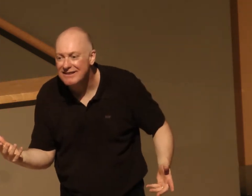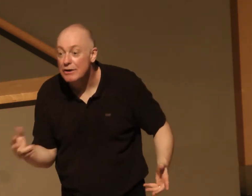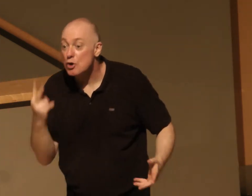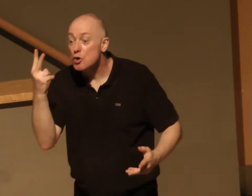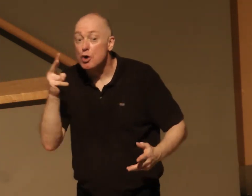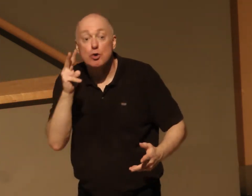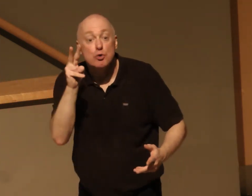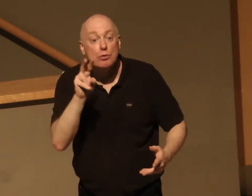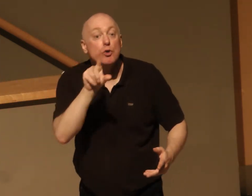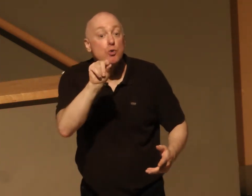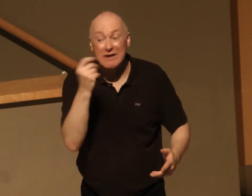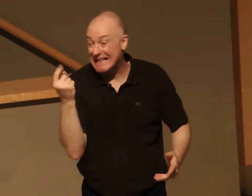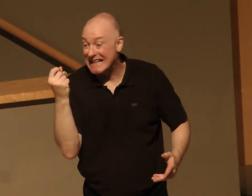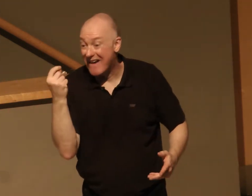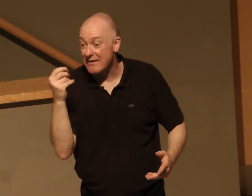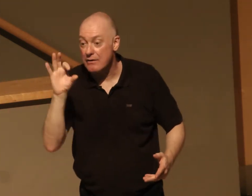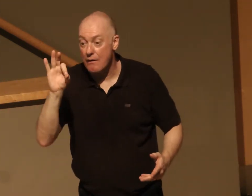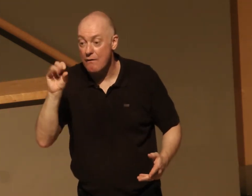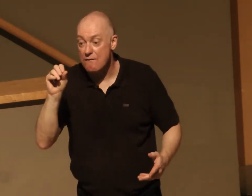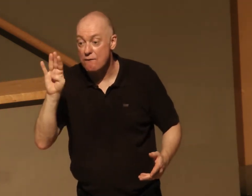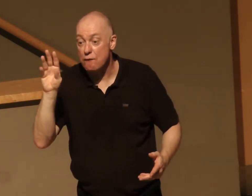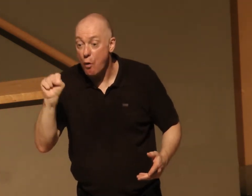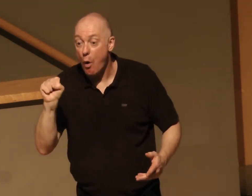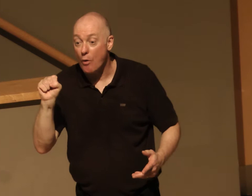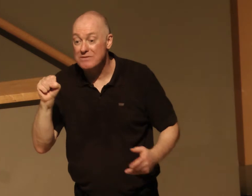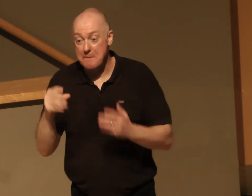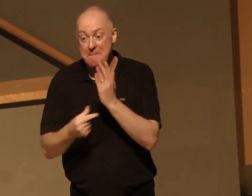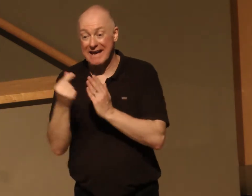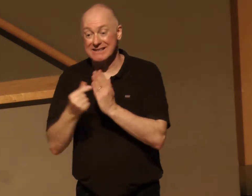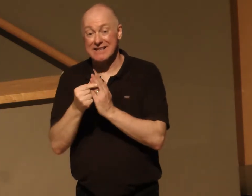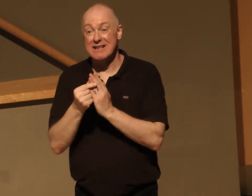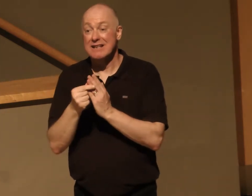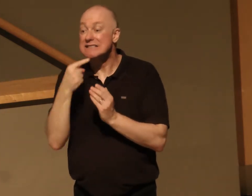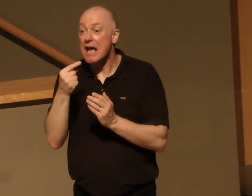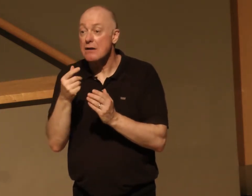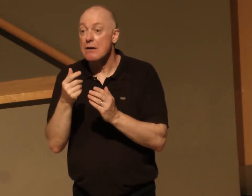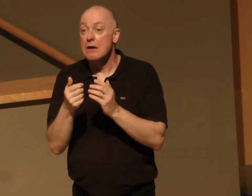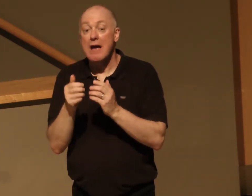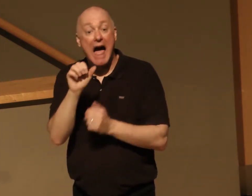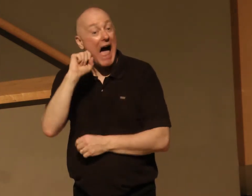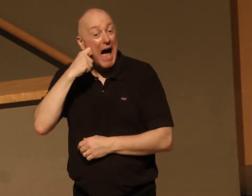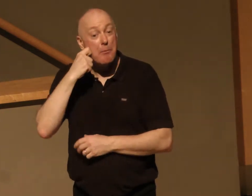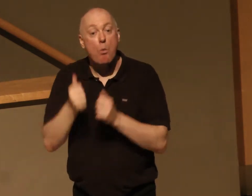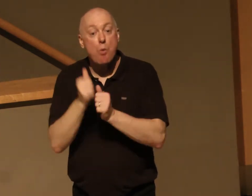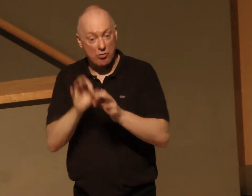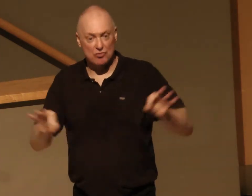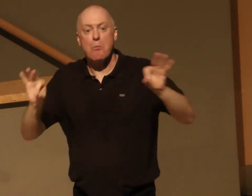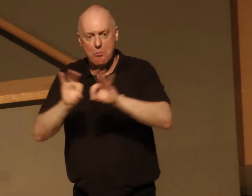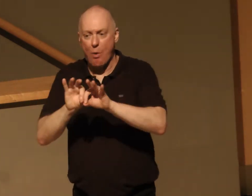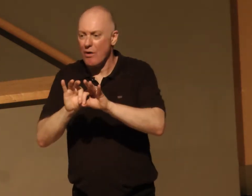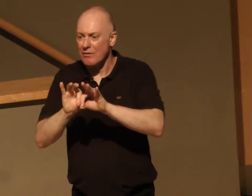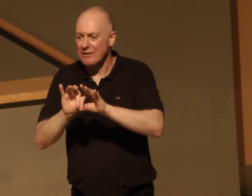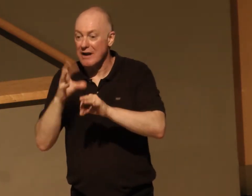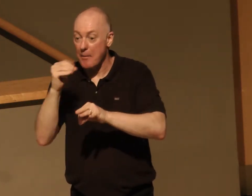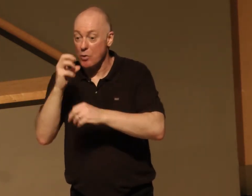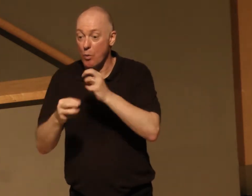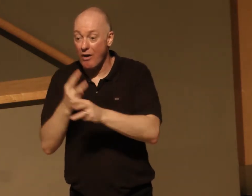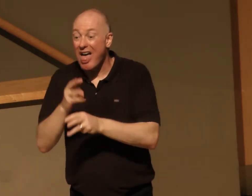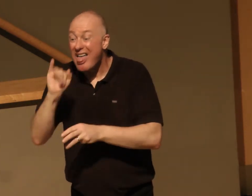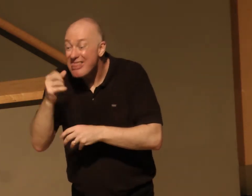2011, Forbes magazine named Apple the most valuable company in the world. In that same year, Steve Jobs resigned as